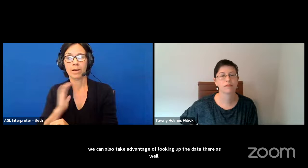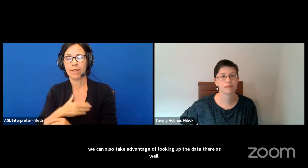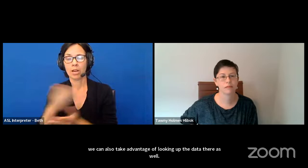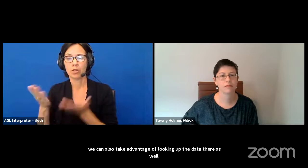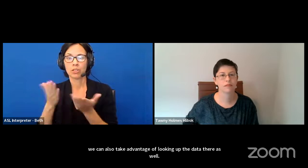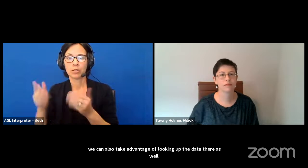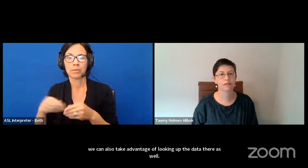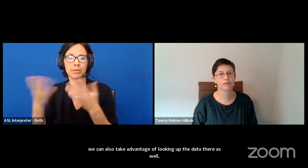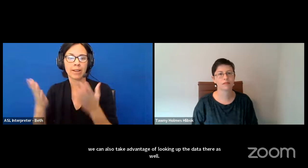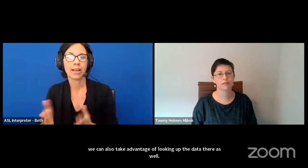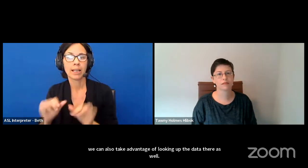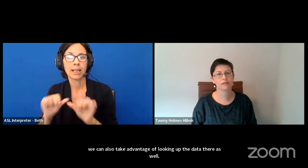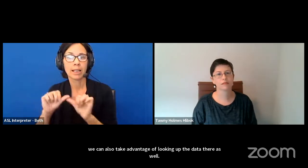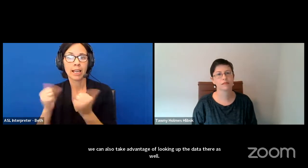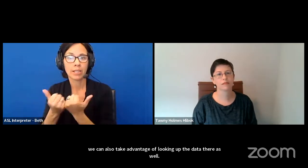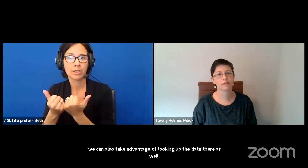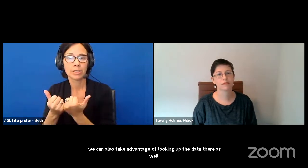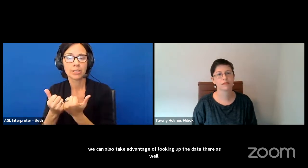providing agency